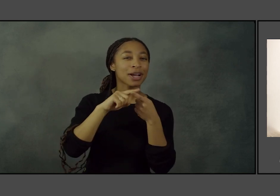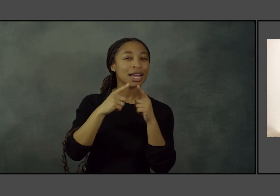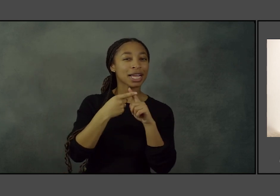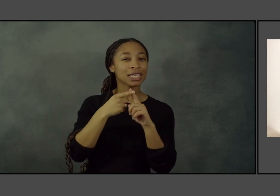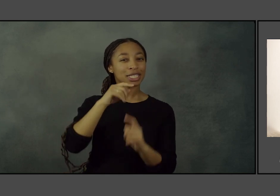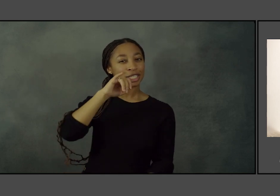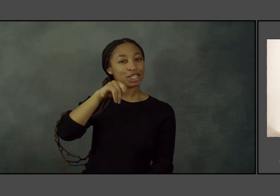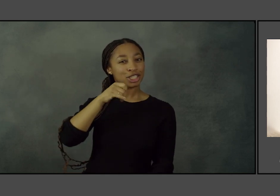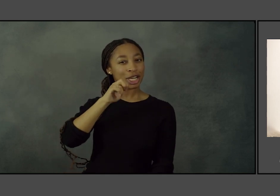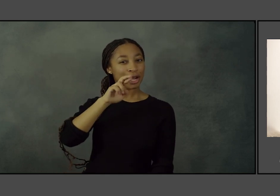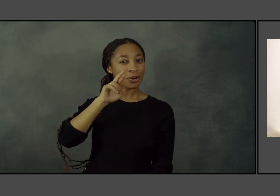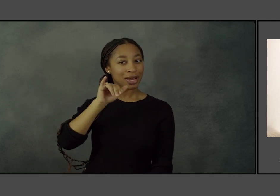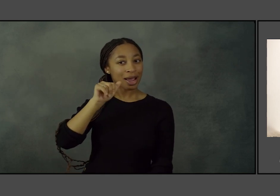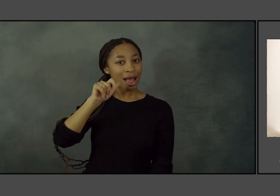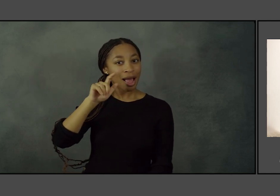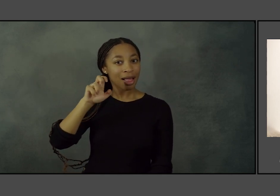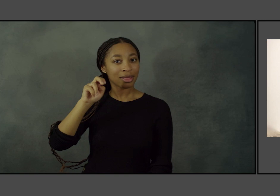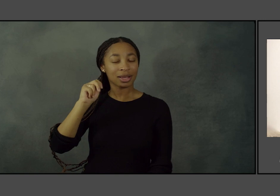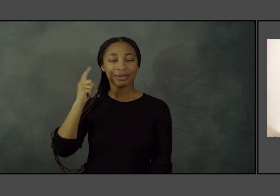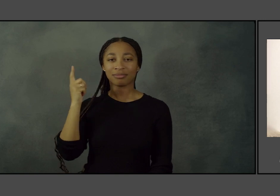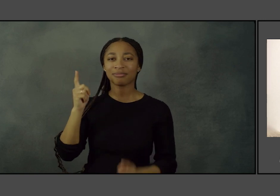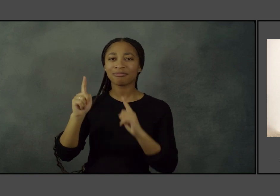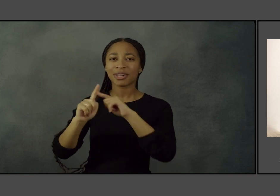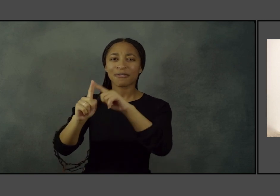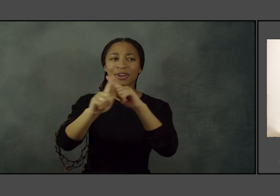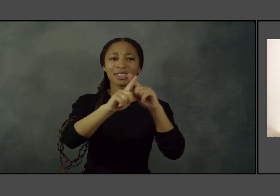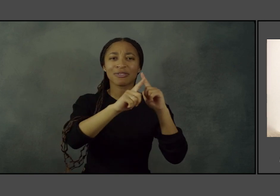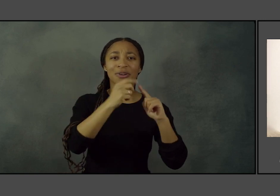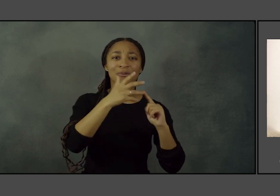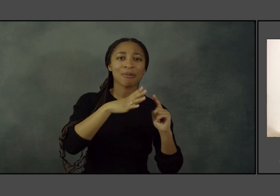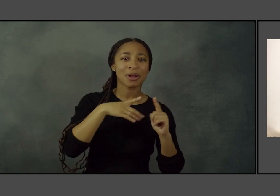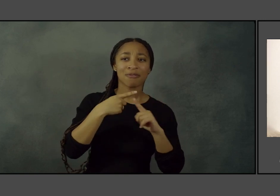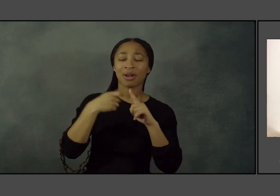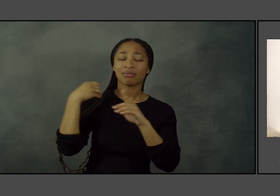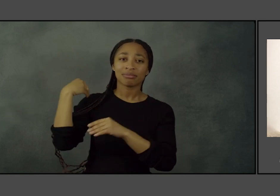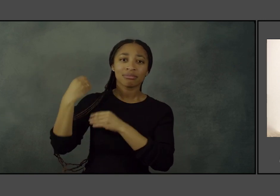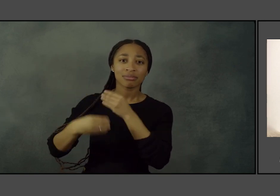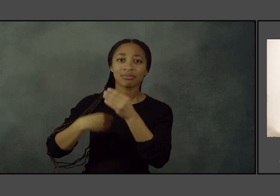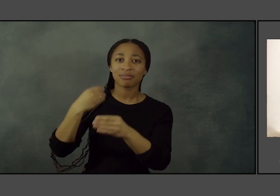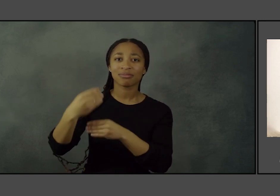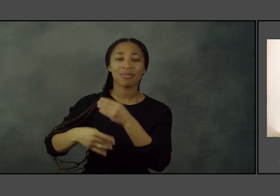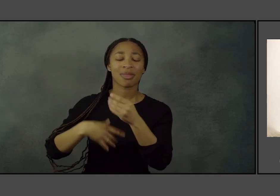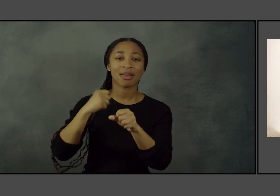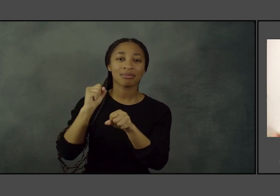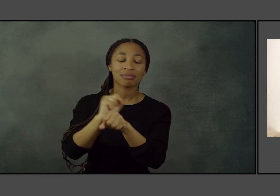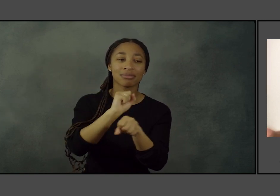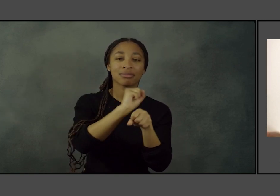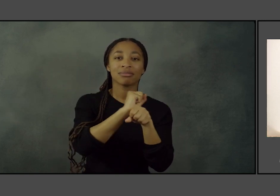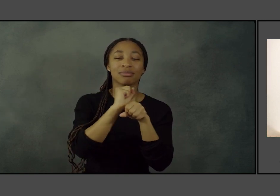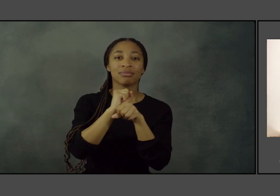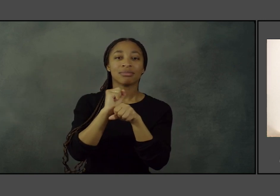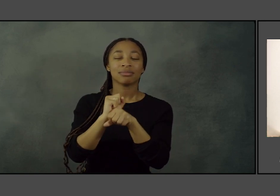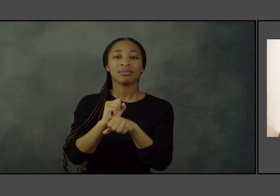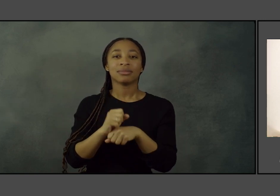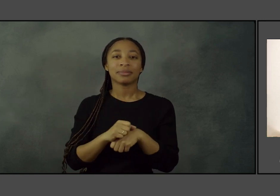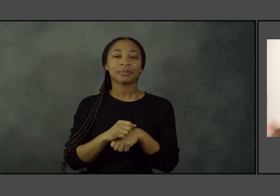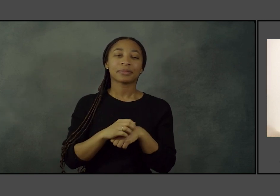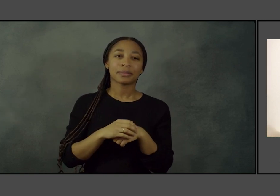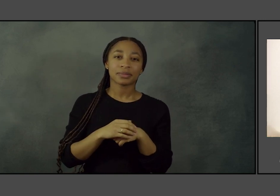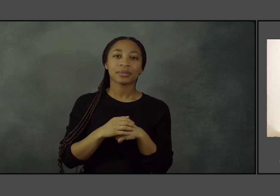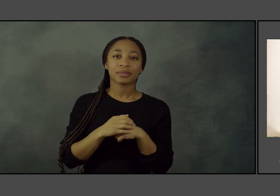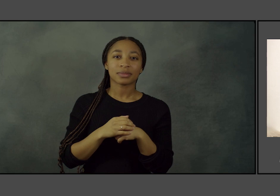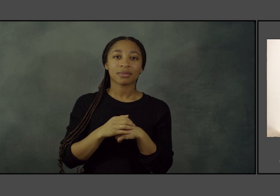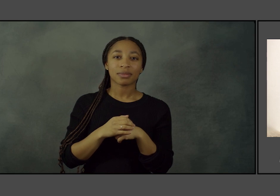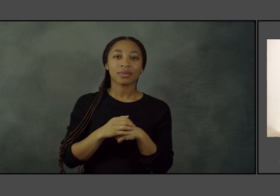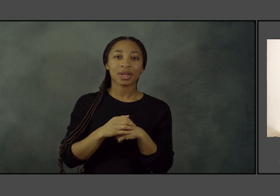of generations of women have been putting lots of attention on the women who came before them, the